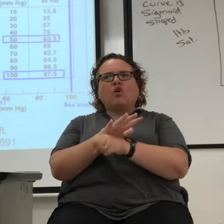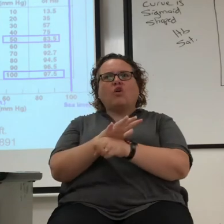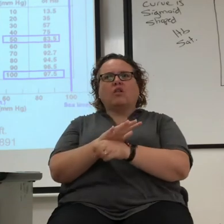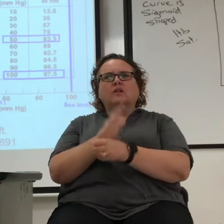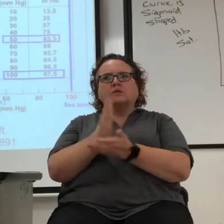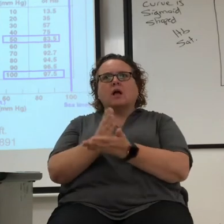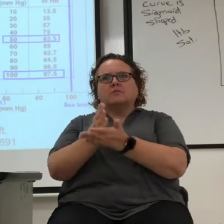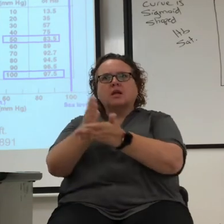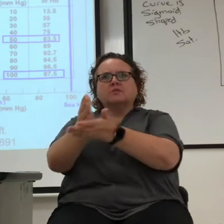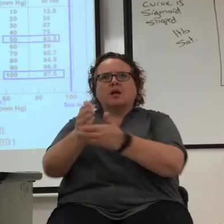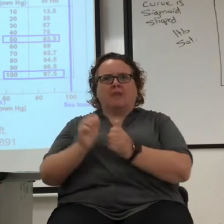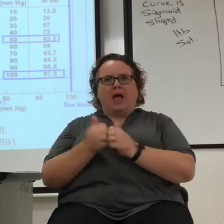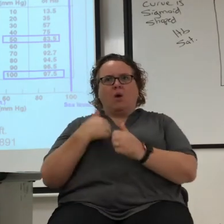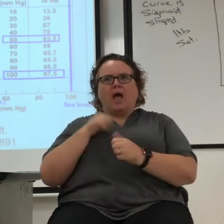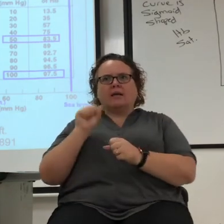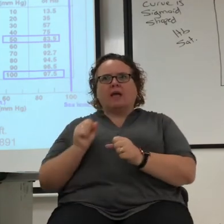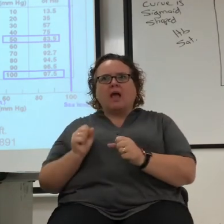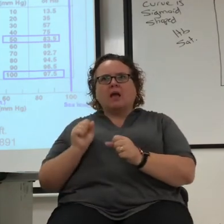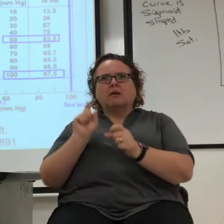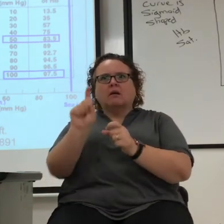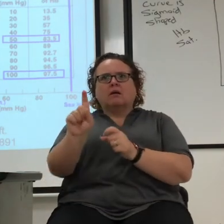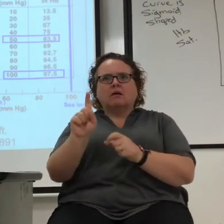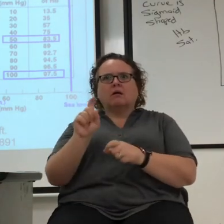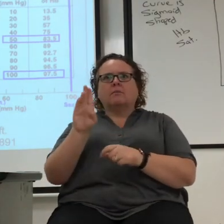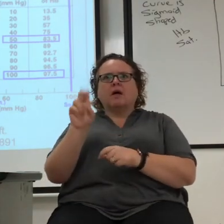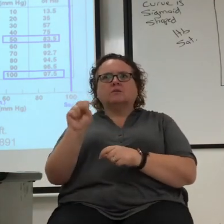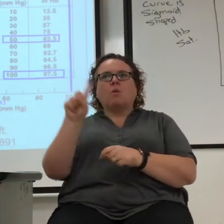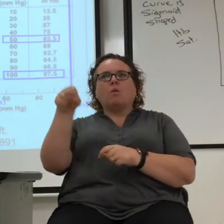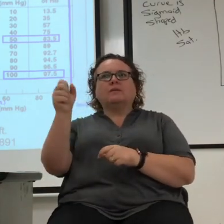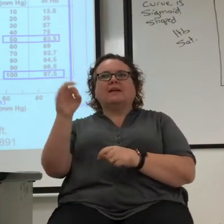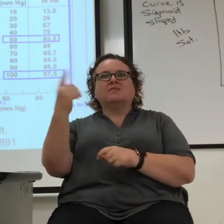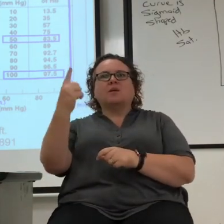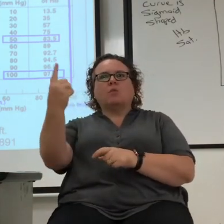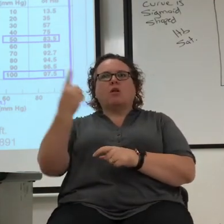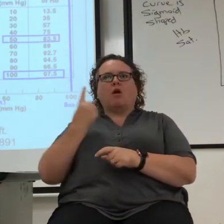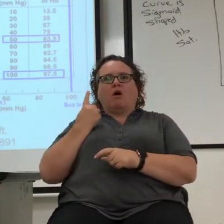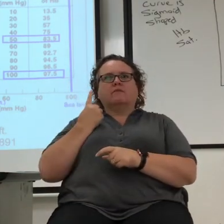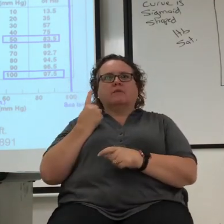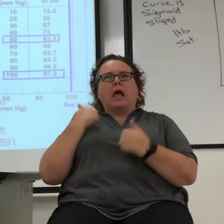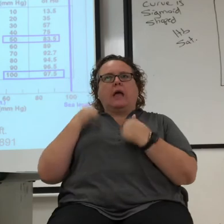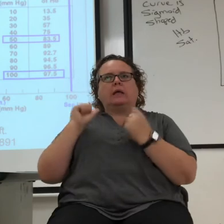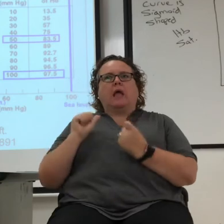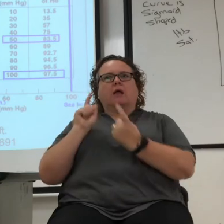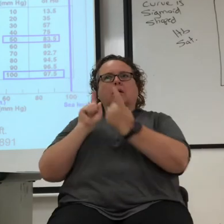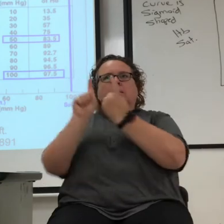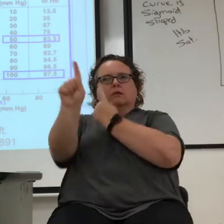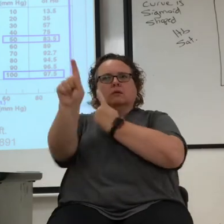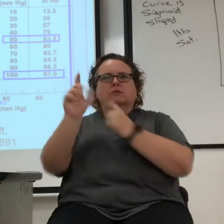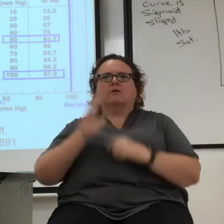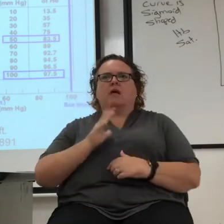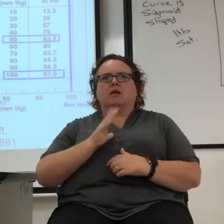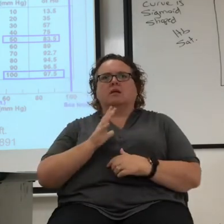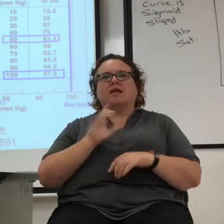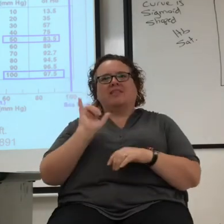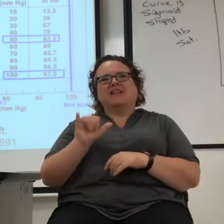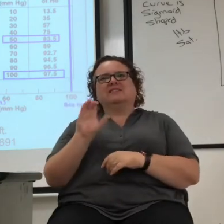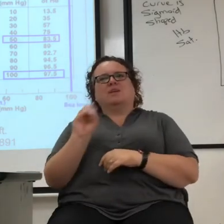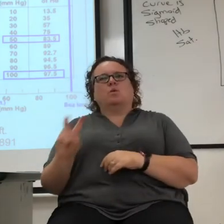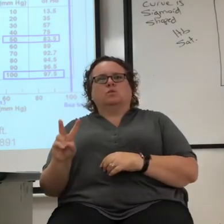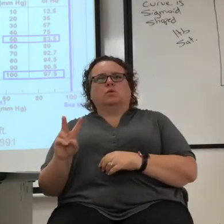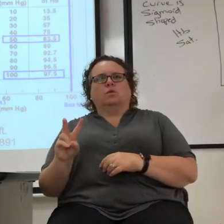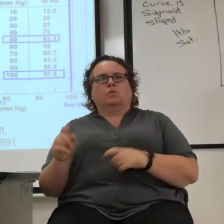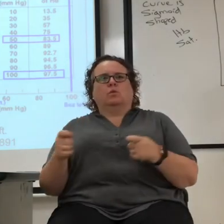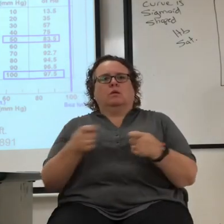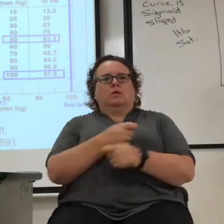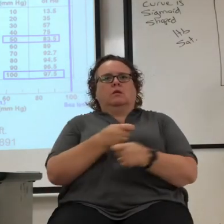stops. How am I getting on the bus? Only if somebody gets off am I getting on. Okay. That's kind of what CO2 is doing. But the